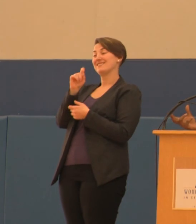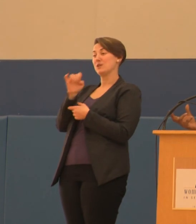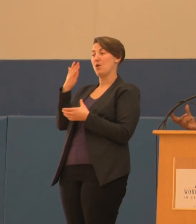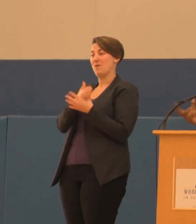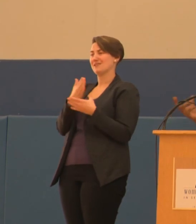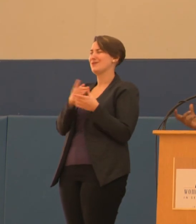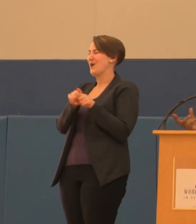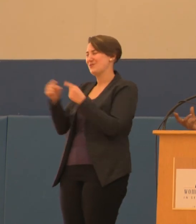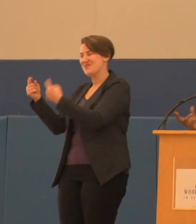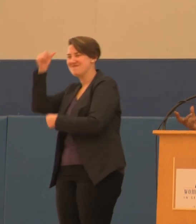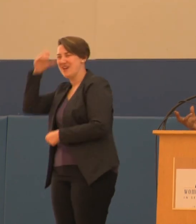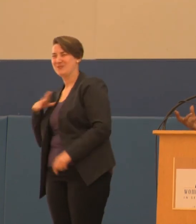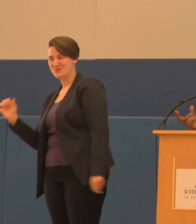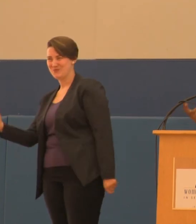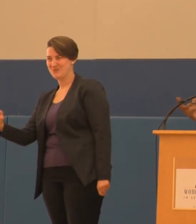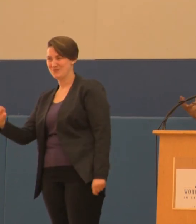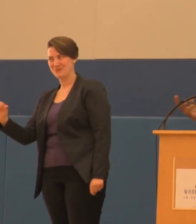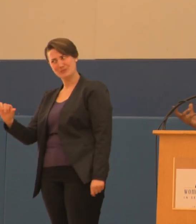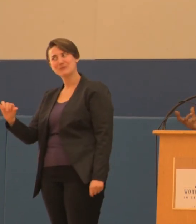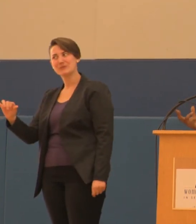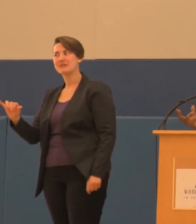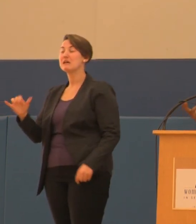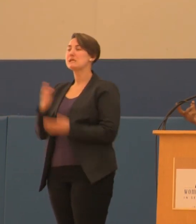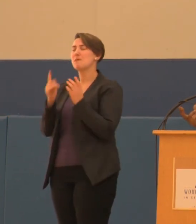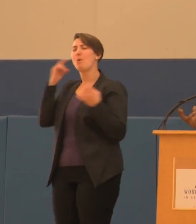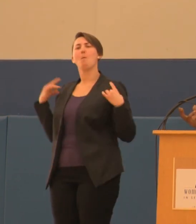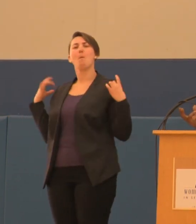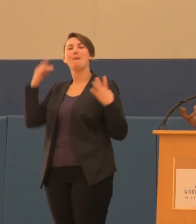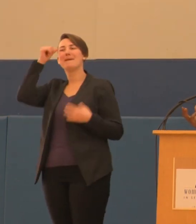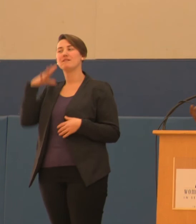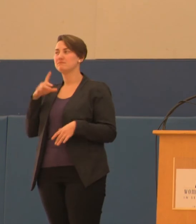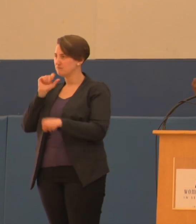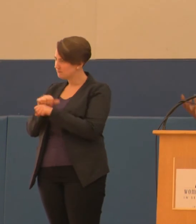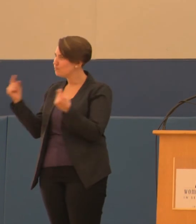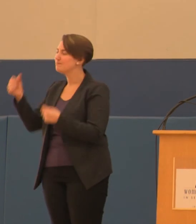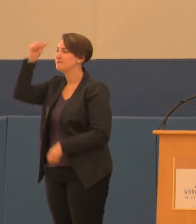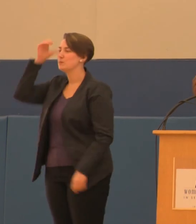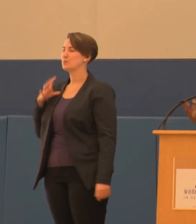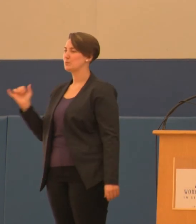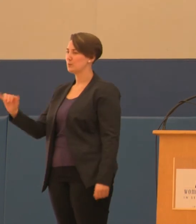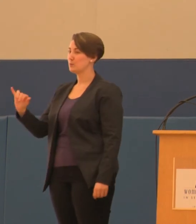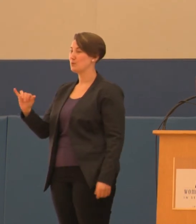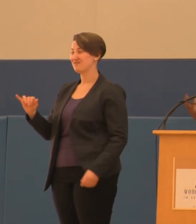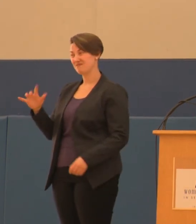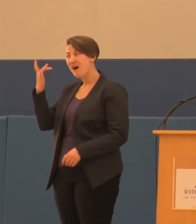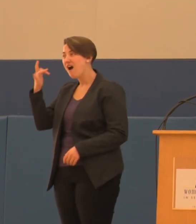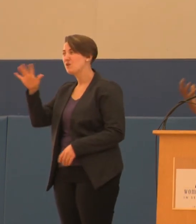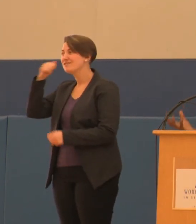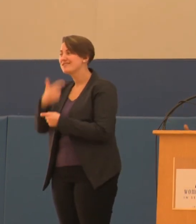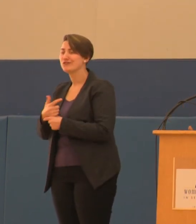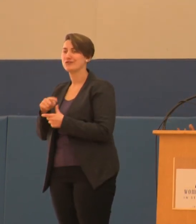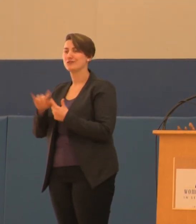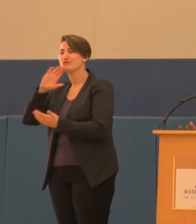our males also, we have to remember that. It's a myth that men are not harmed, it is. You know, it's your sister, it's your daughter, it's your wife,